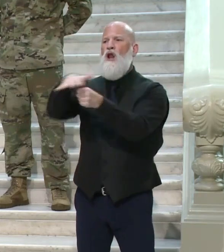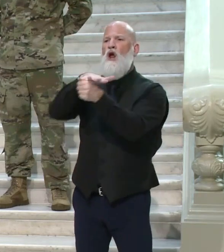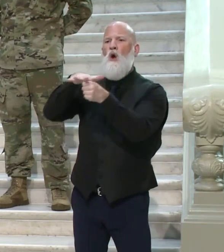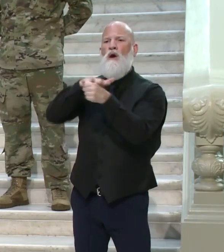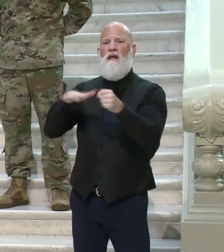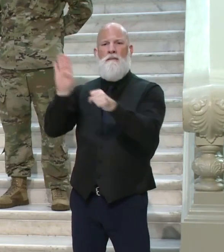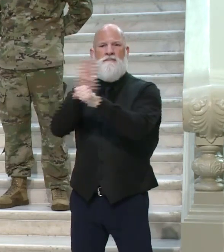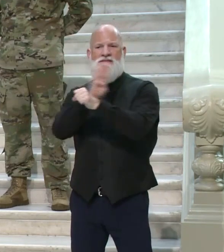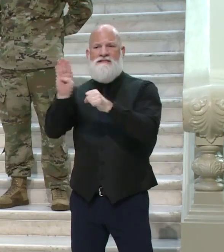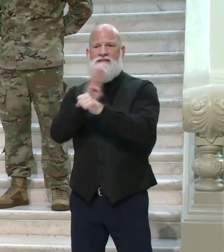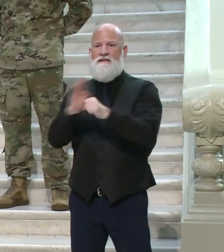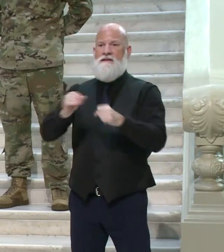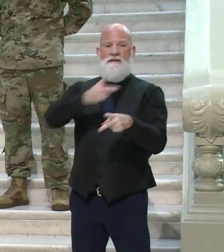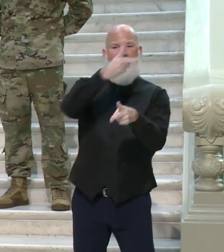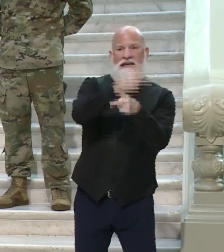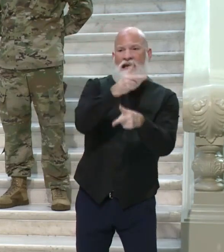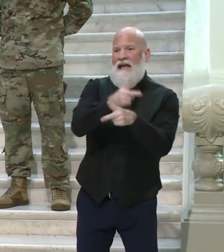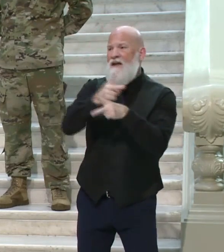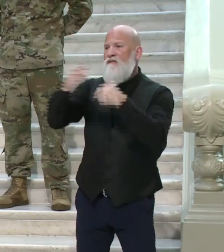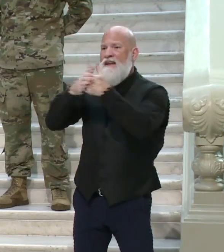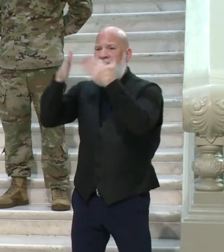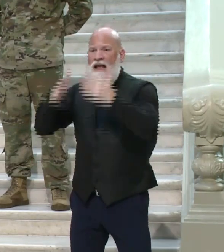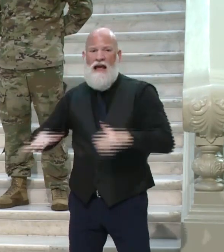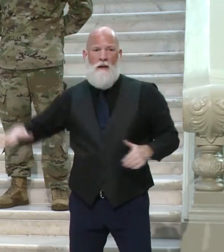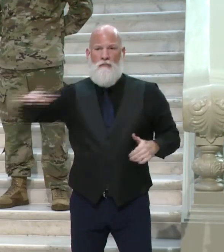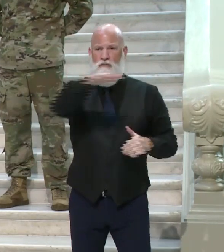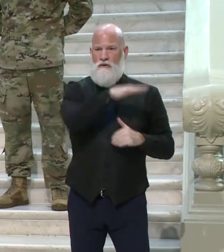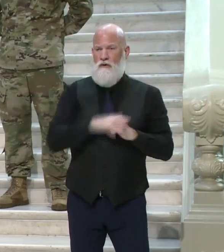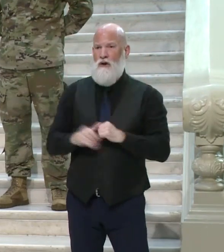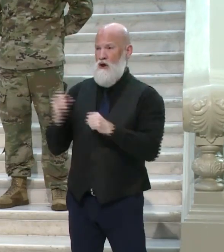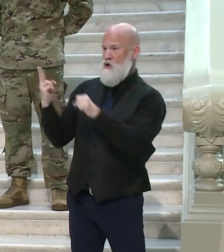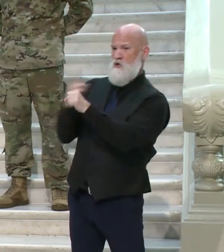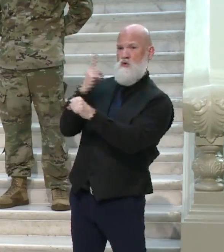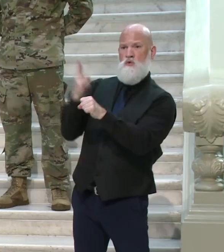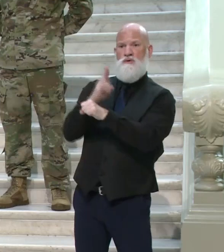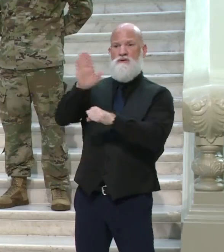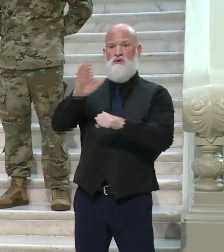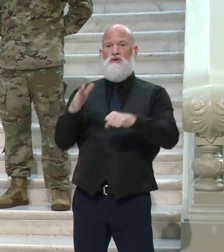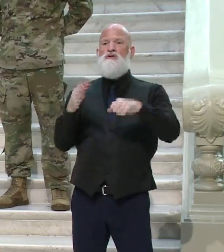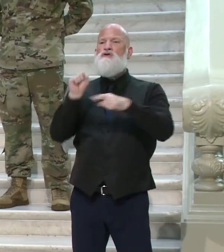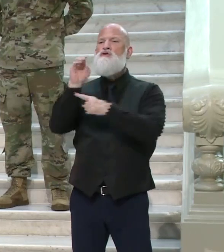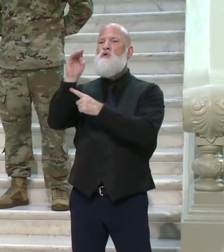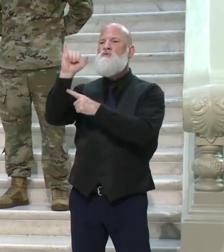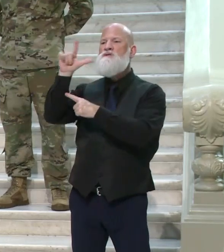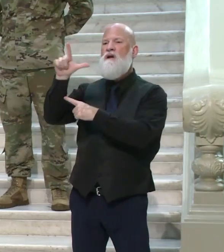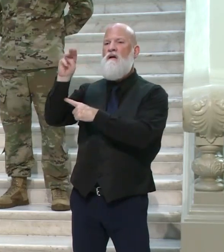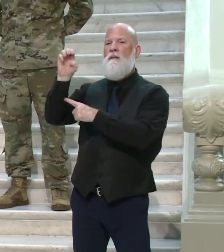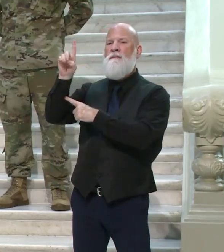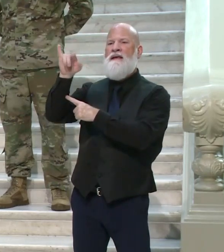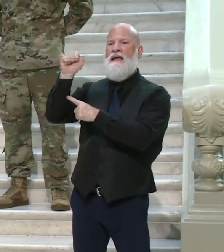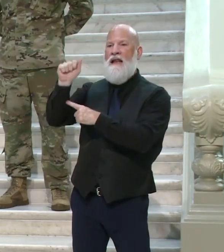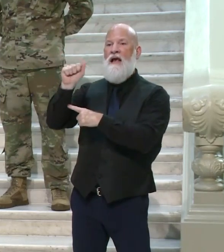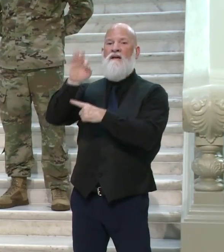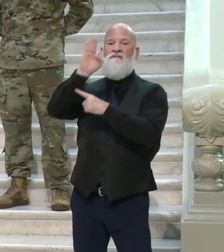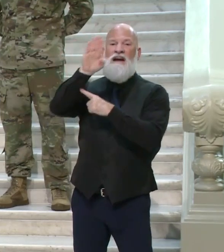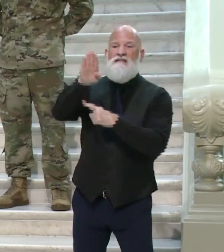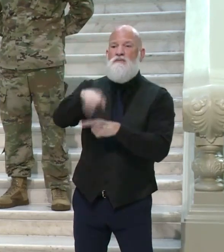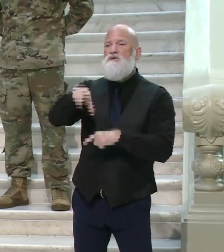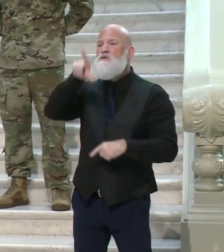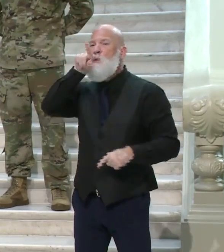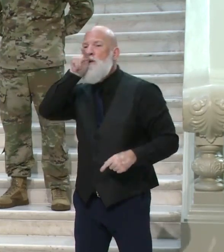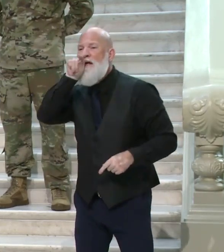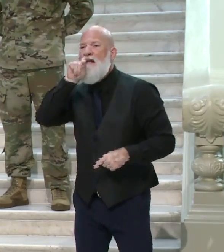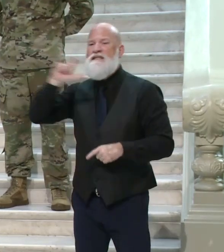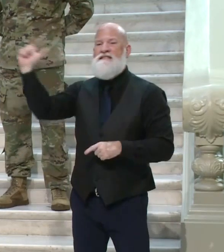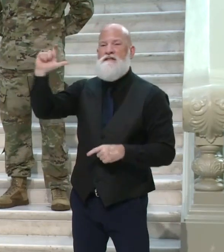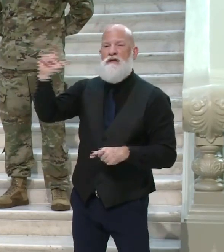need. Use social media to share important updates and highlight the many good things that we have going on